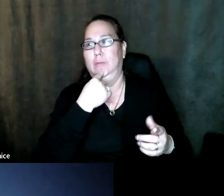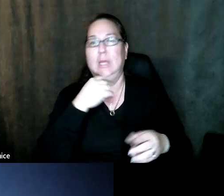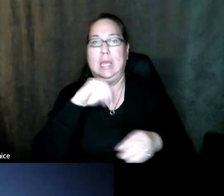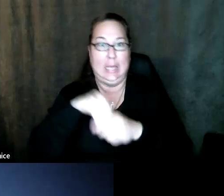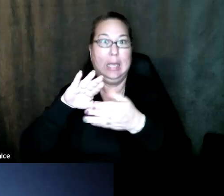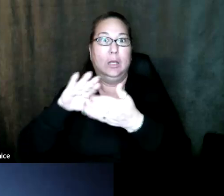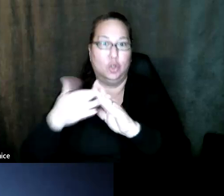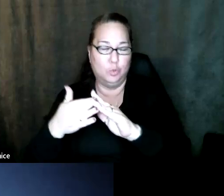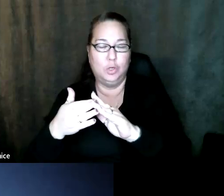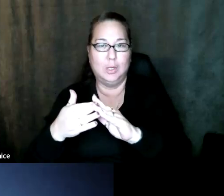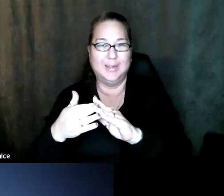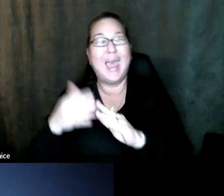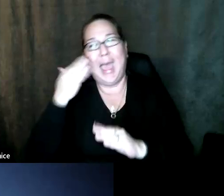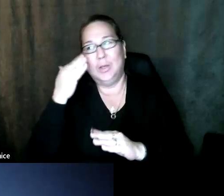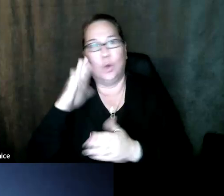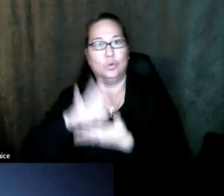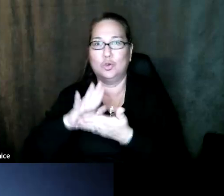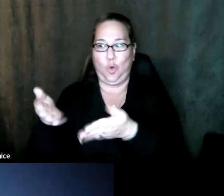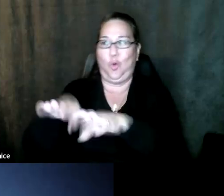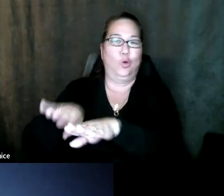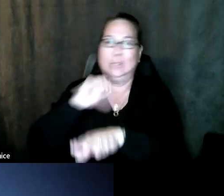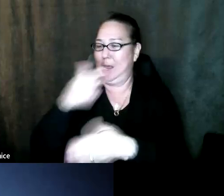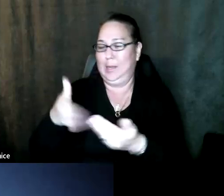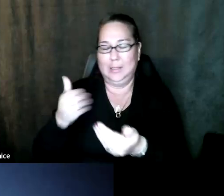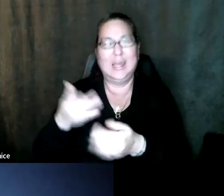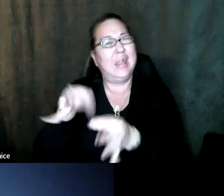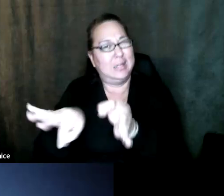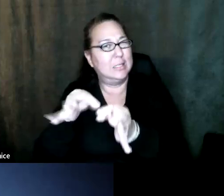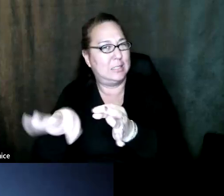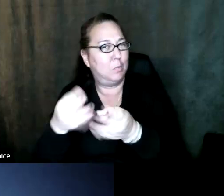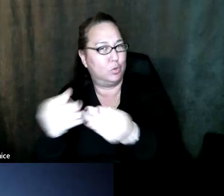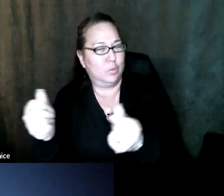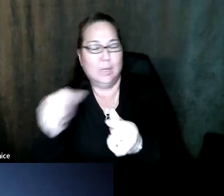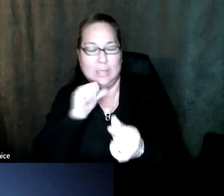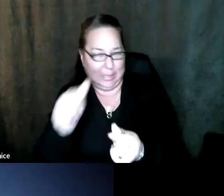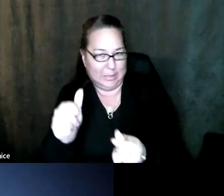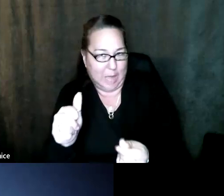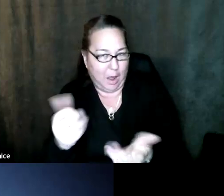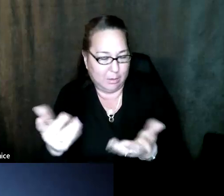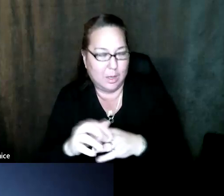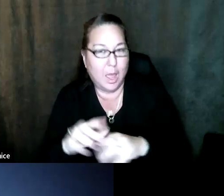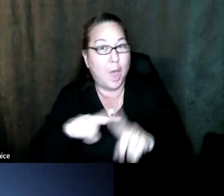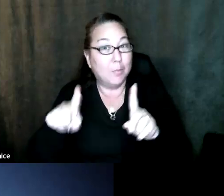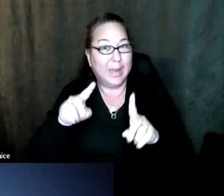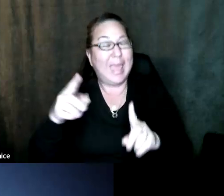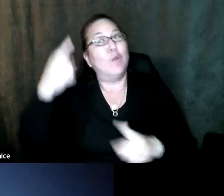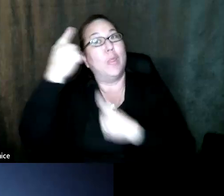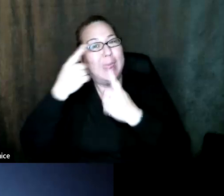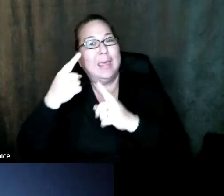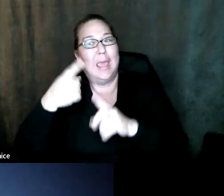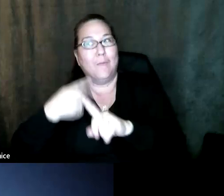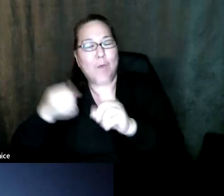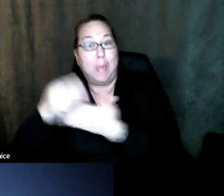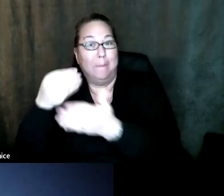say closing schools is easy and that is simple solution, because it isn't. But if you're just thinking from a financial standpoint,